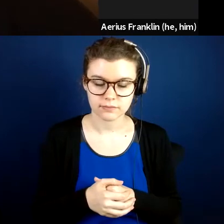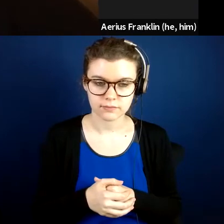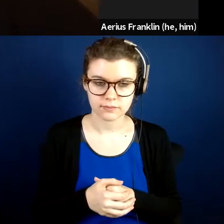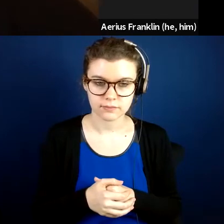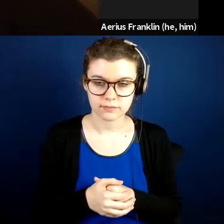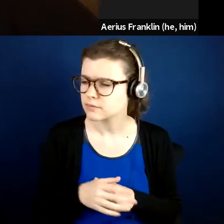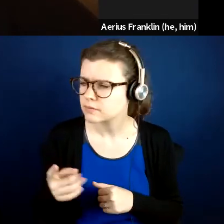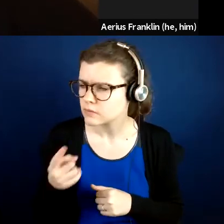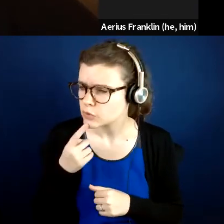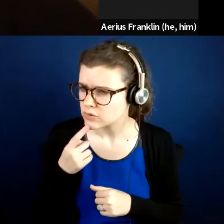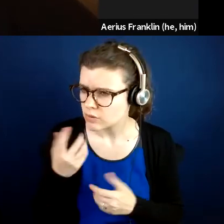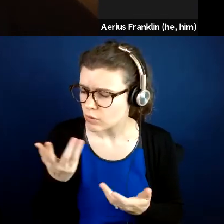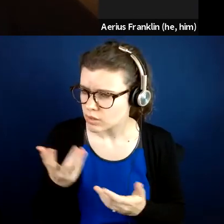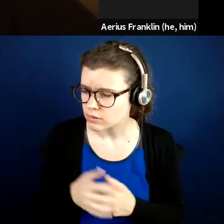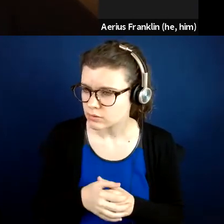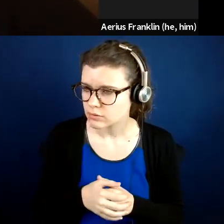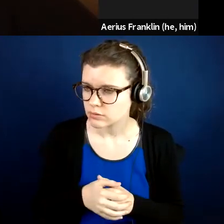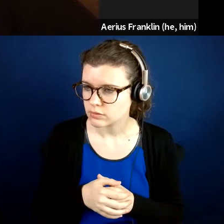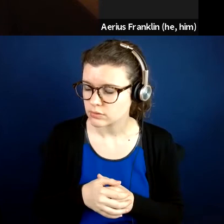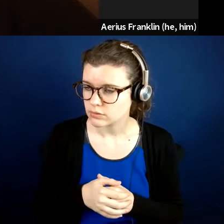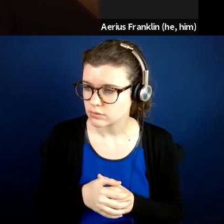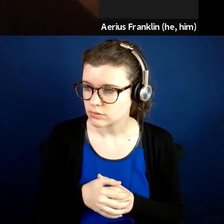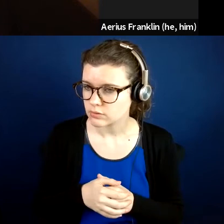I'm sorry, what did you want, Shika?